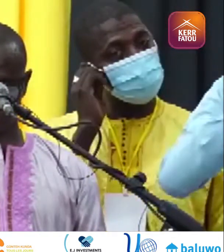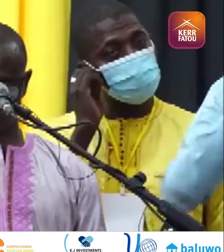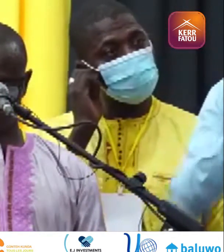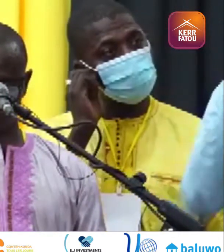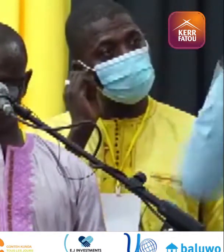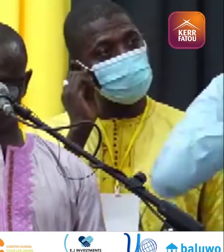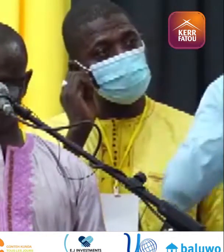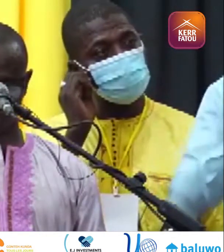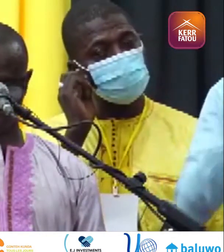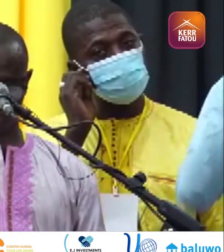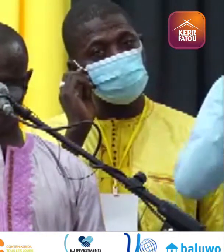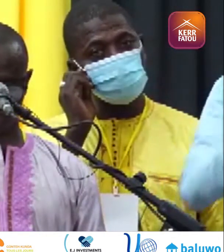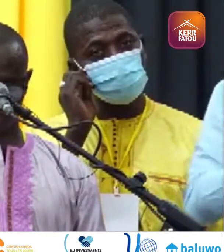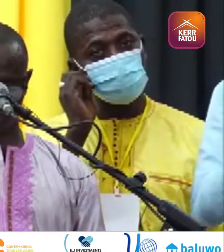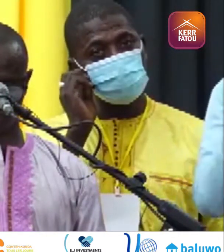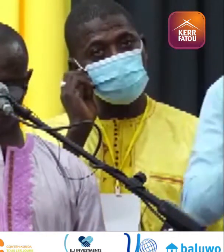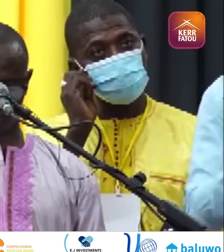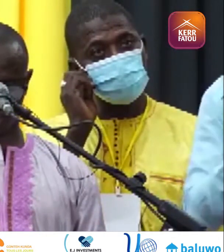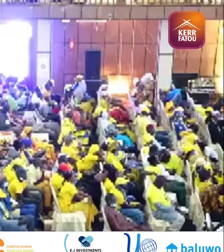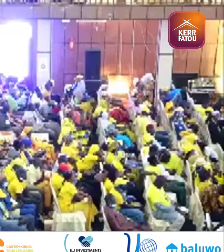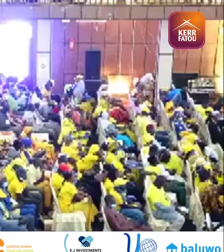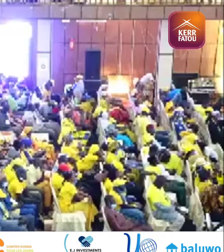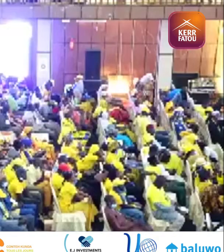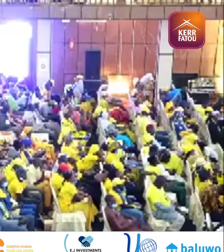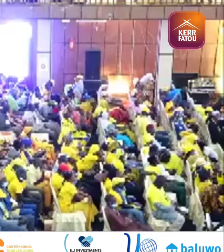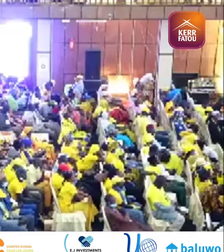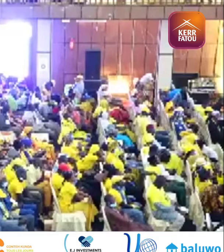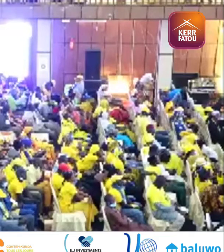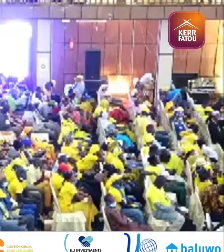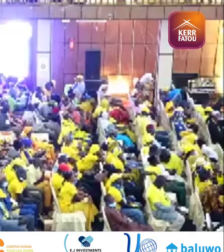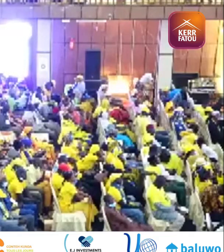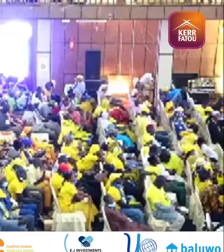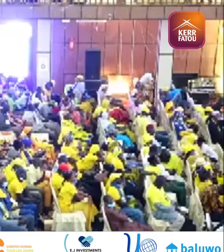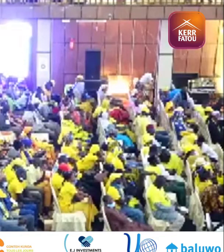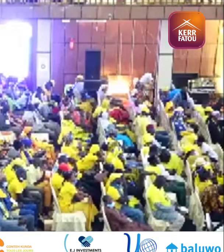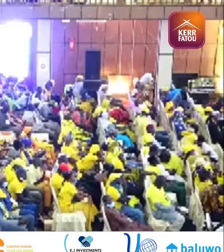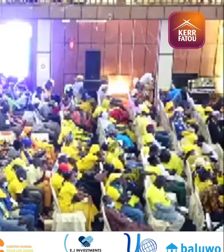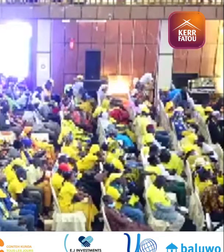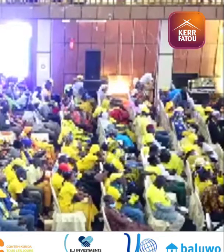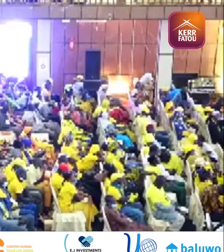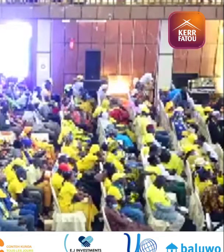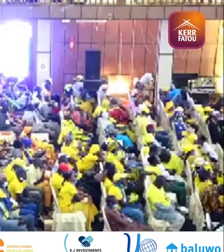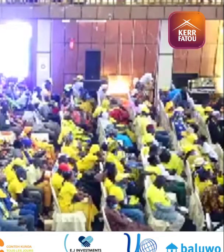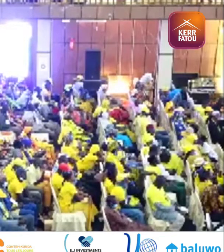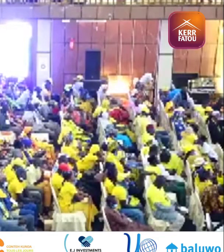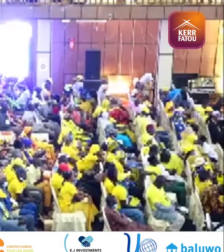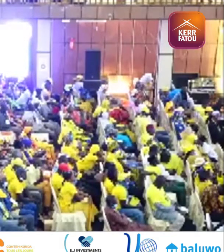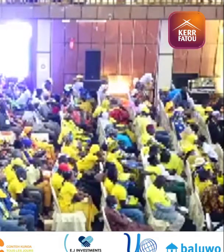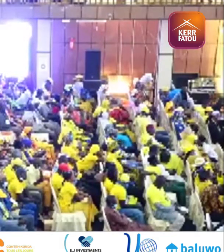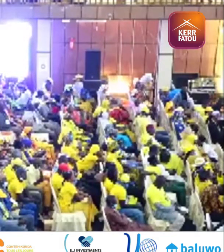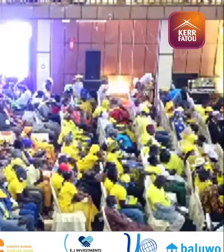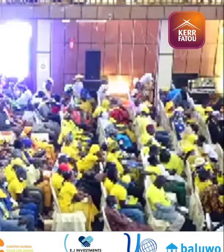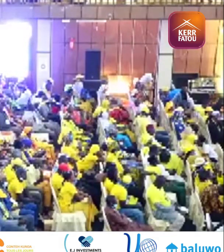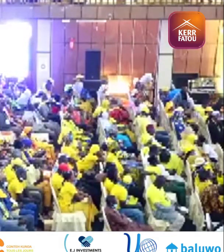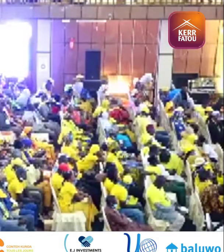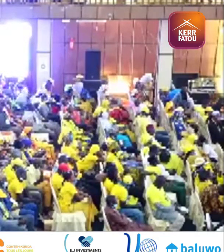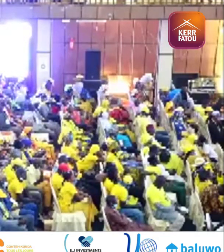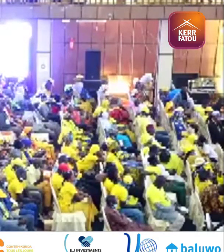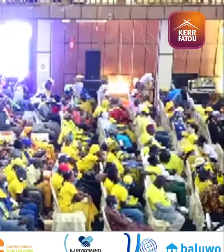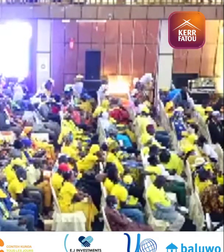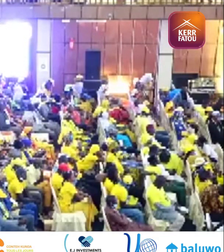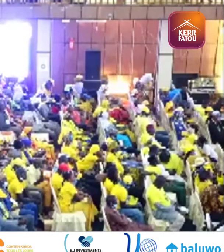Constitution amended in subsection 1, paragraph 3-4, by deleting words Secretary General and inserting new paragraph after subsection